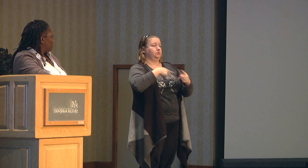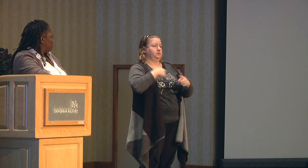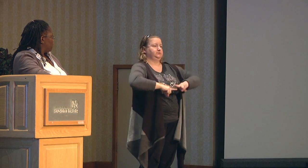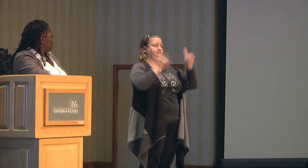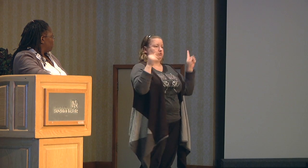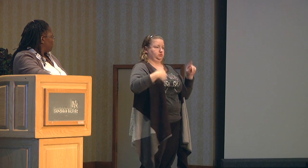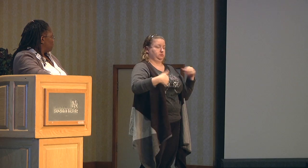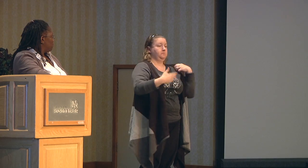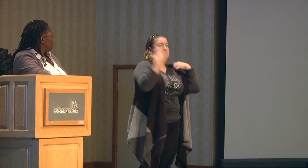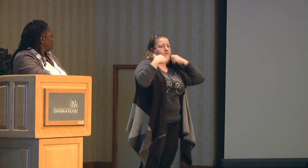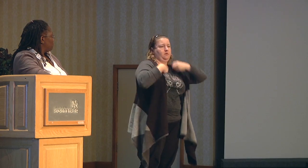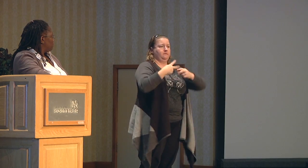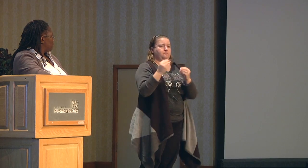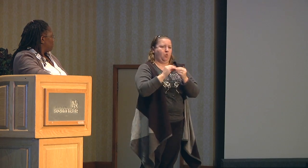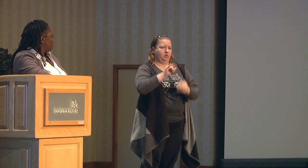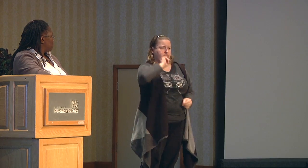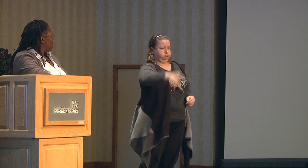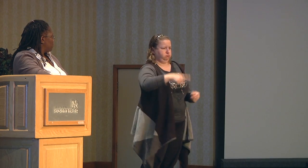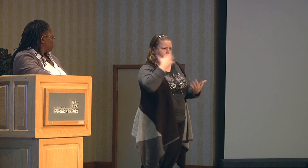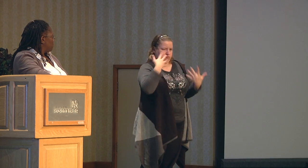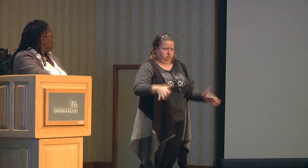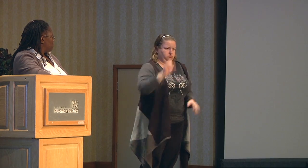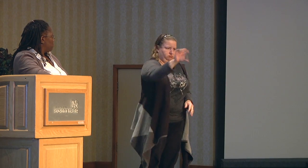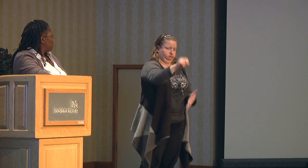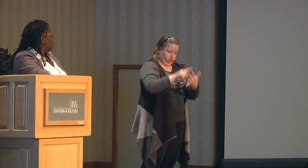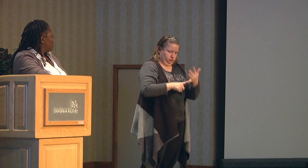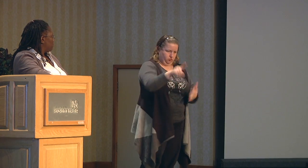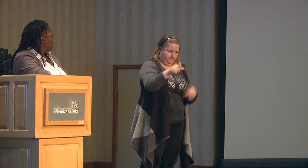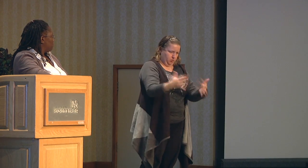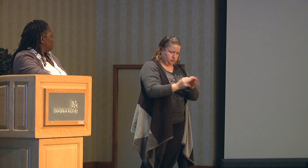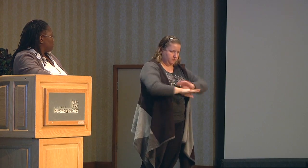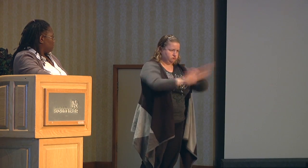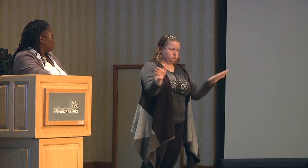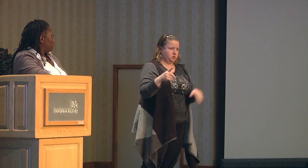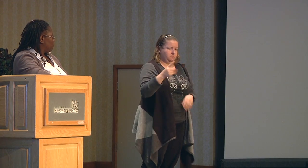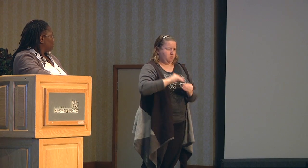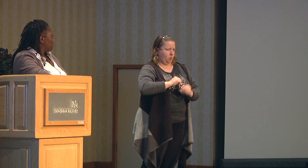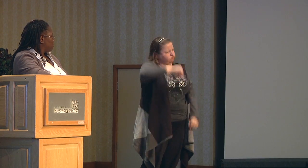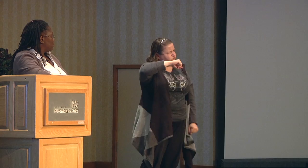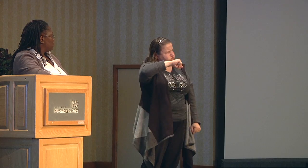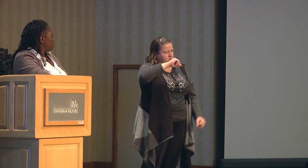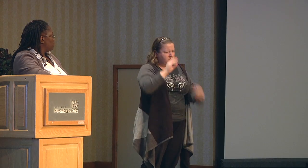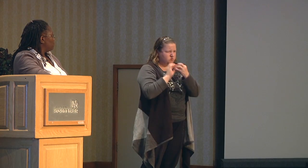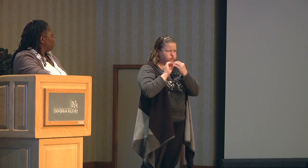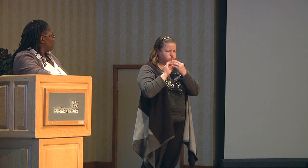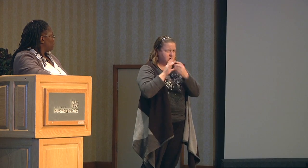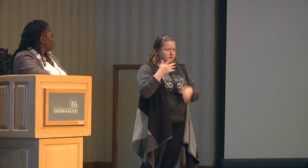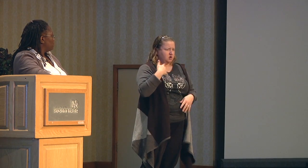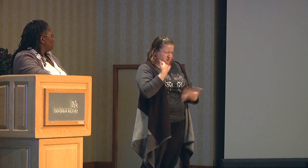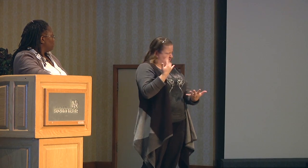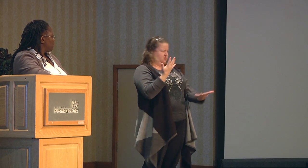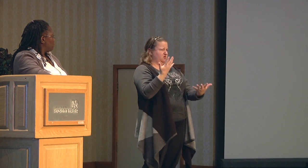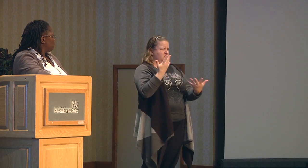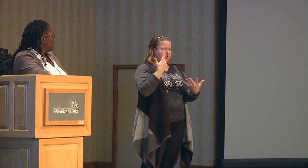doctor, but the office manager, their response changed. When I take more of that direct approach and hard